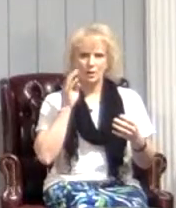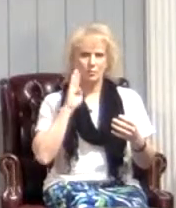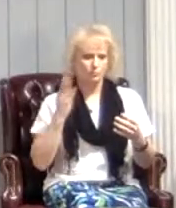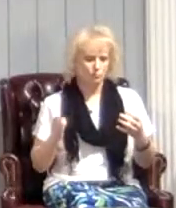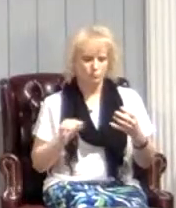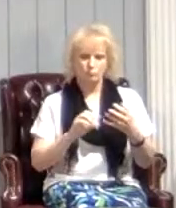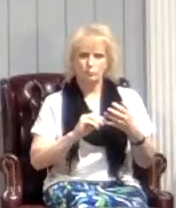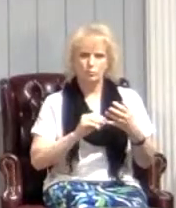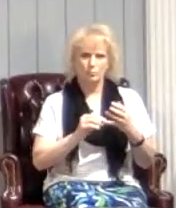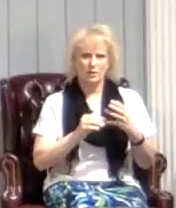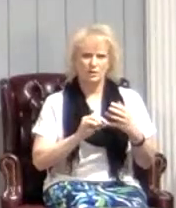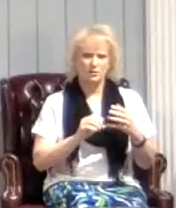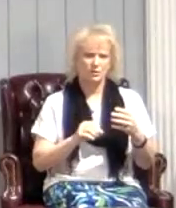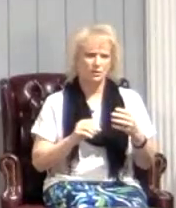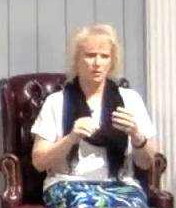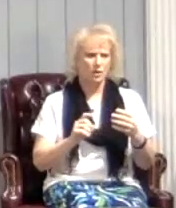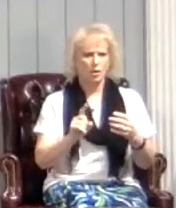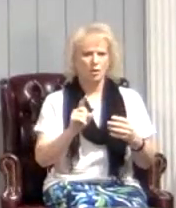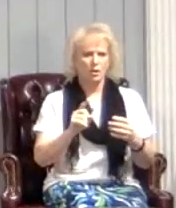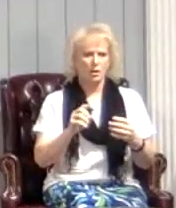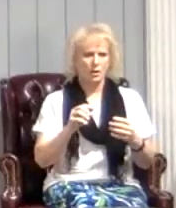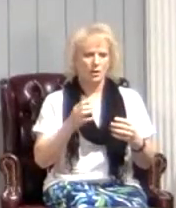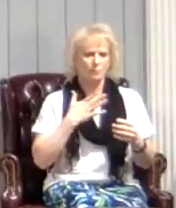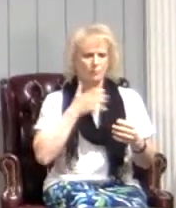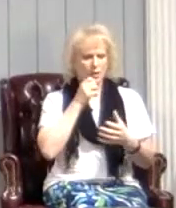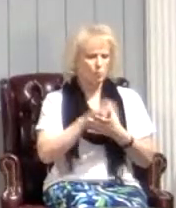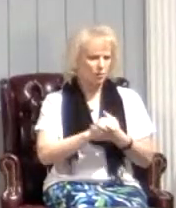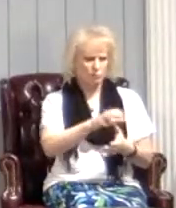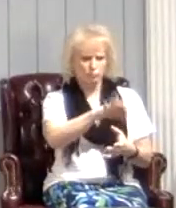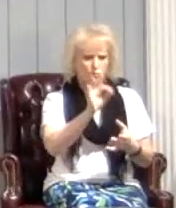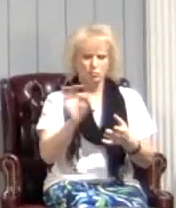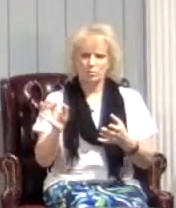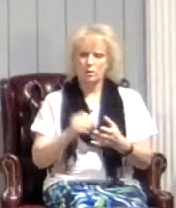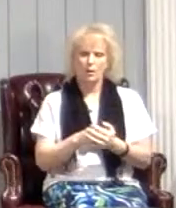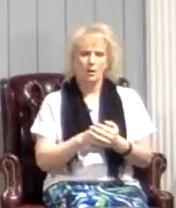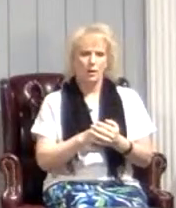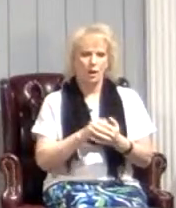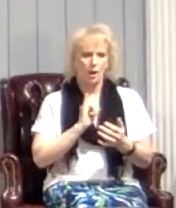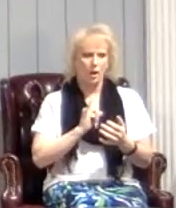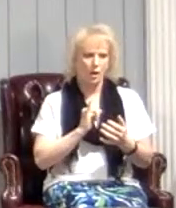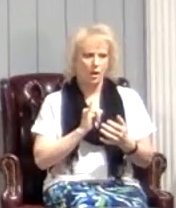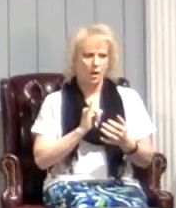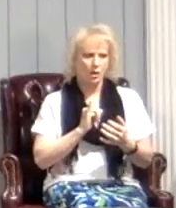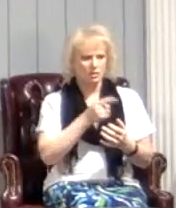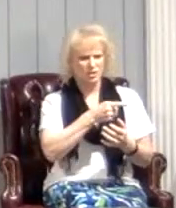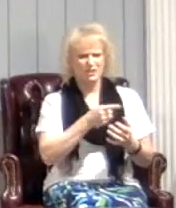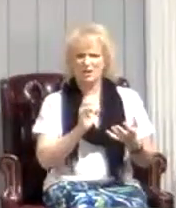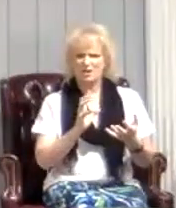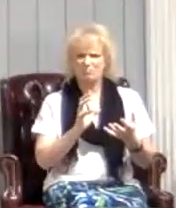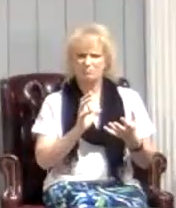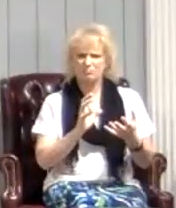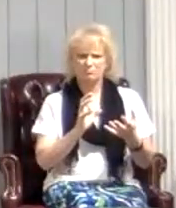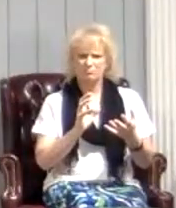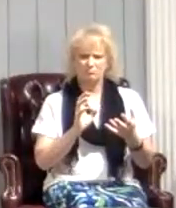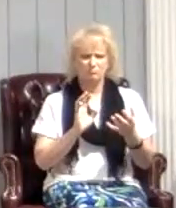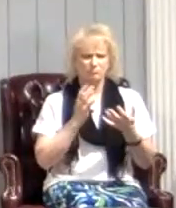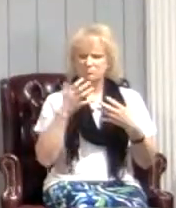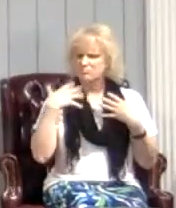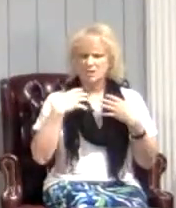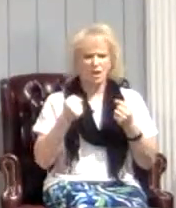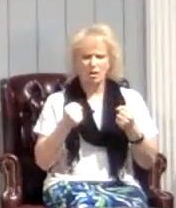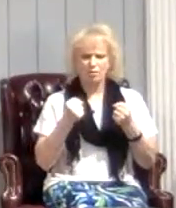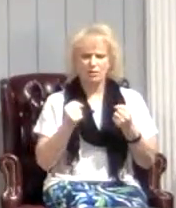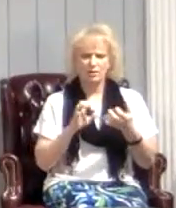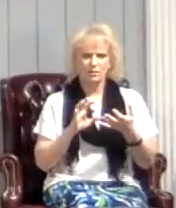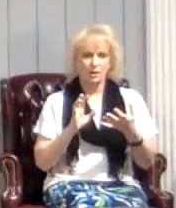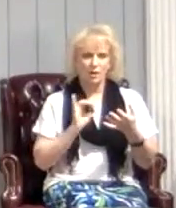she came and says, the plants aren't looking very good. And I went out there, and those blueberry plants were dry and up and withering. And